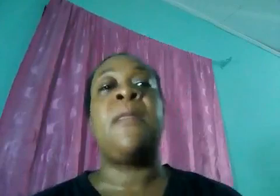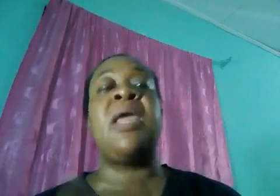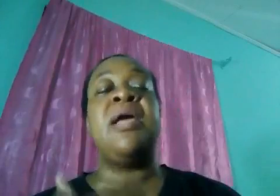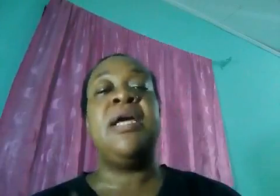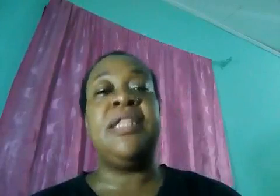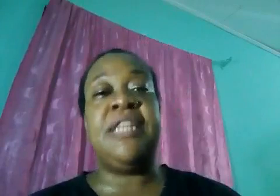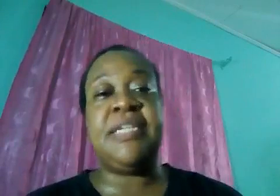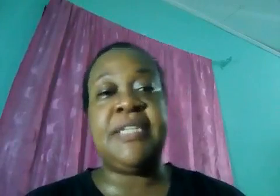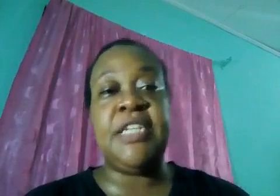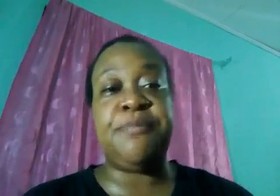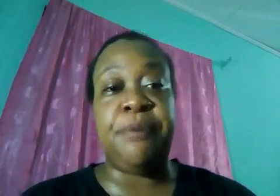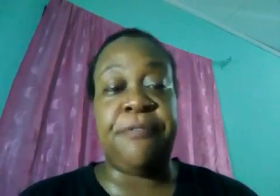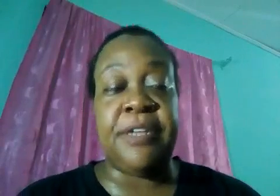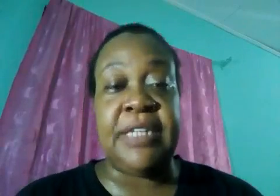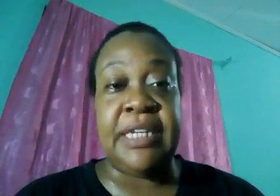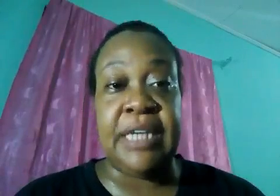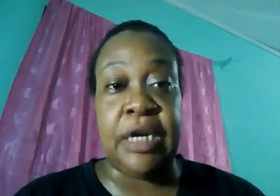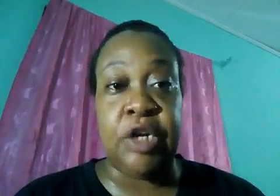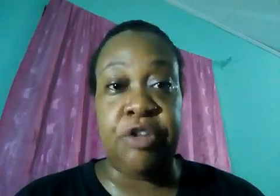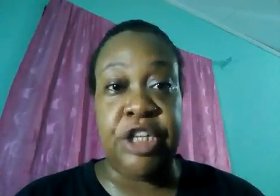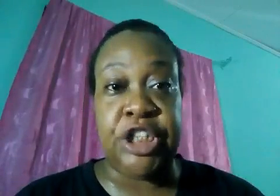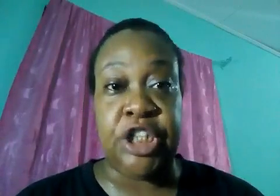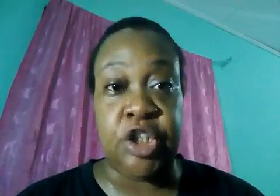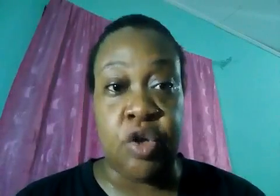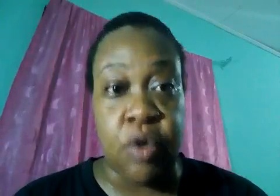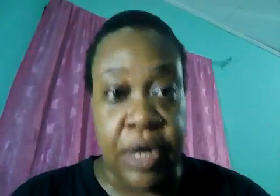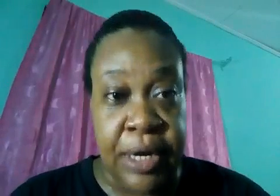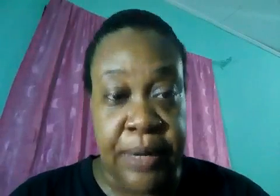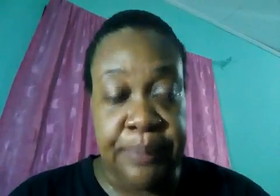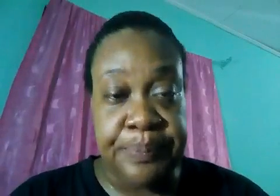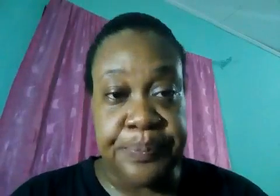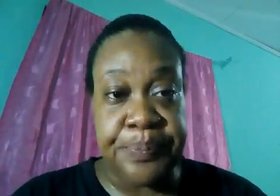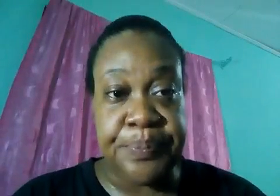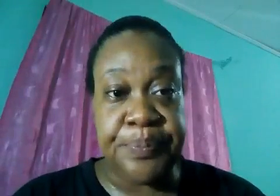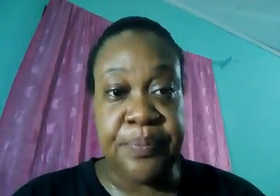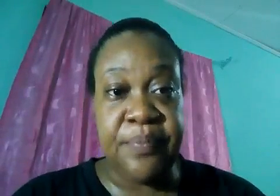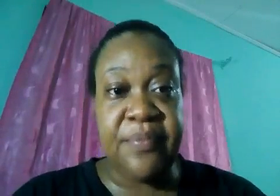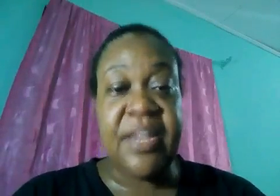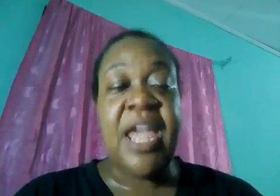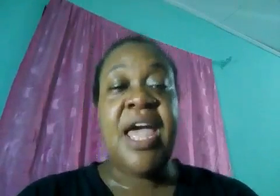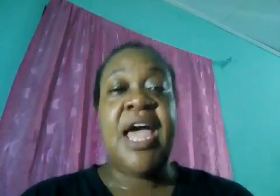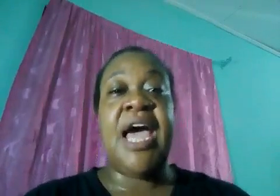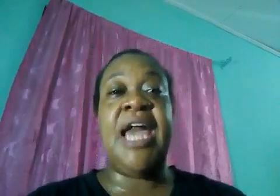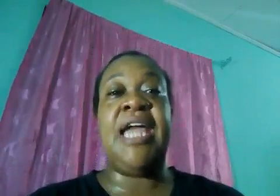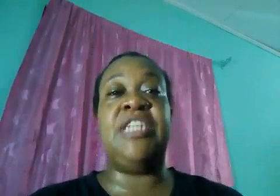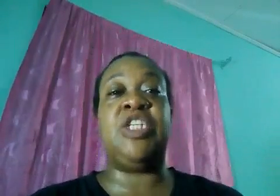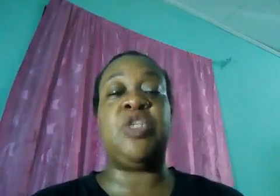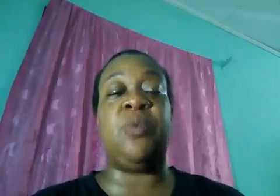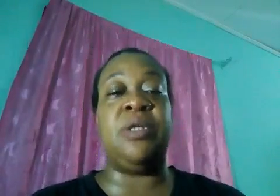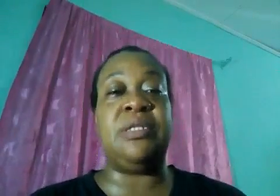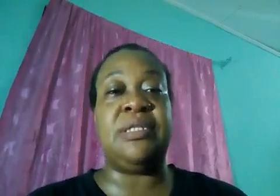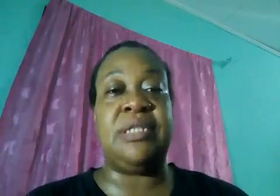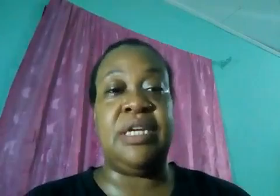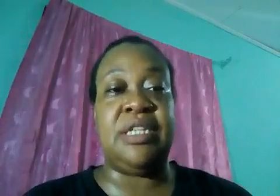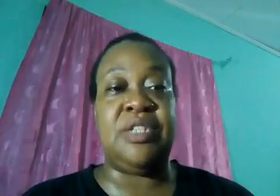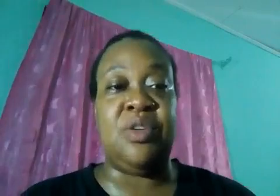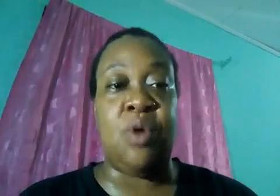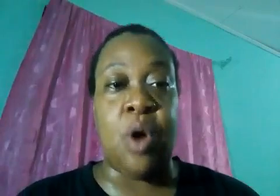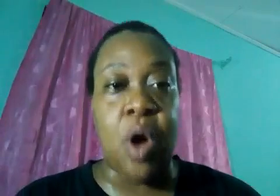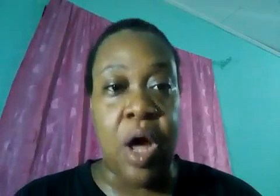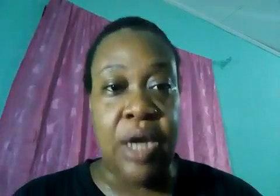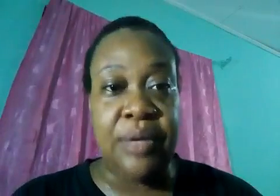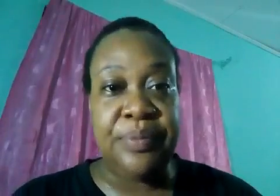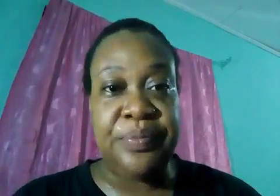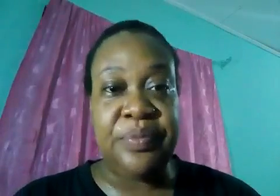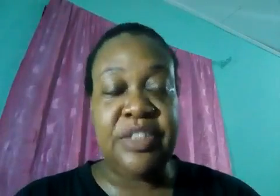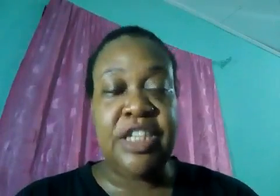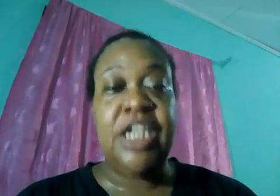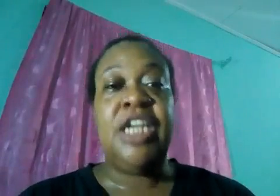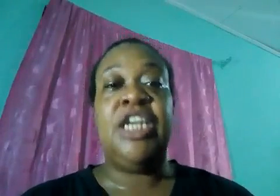This is Prophetic Declaration Corner. And I just want to say to you all,